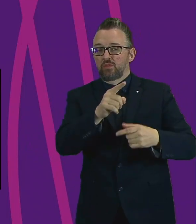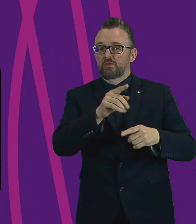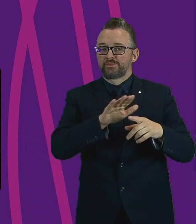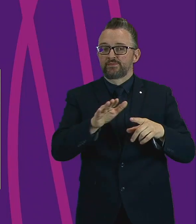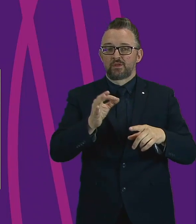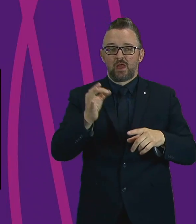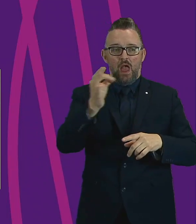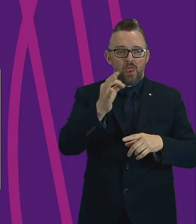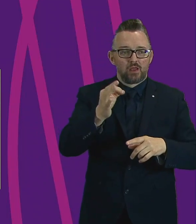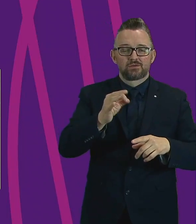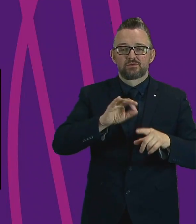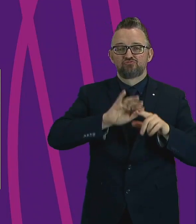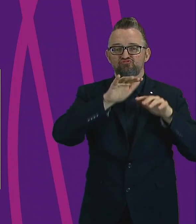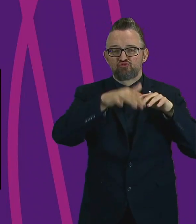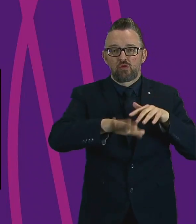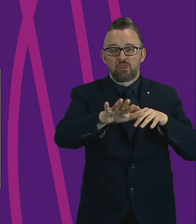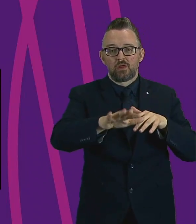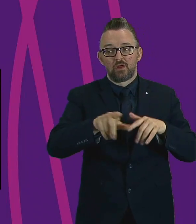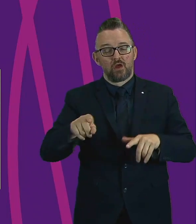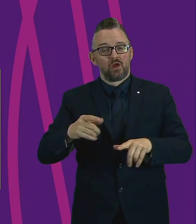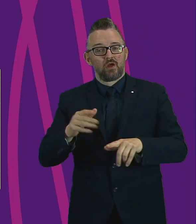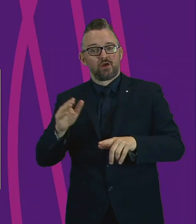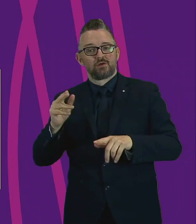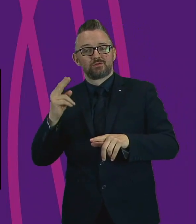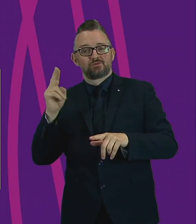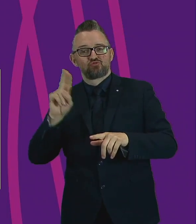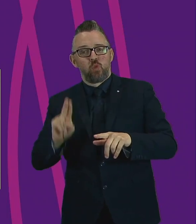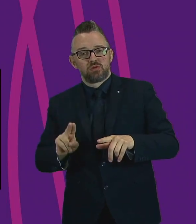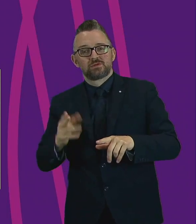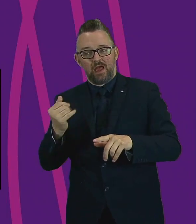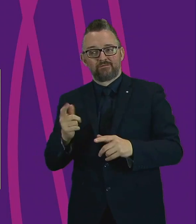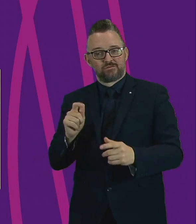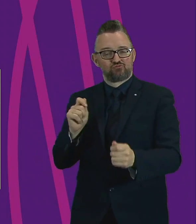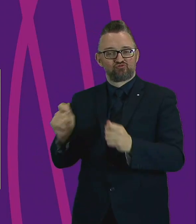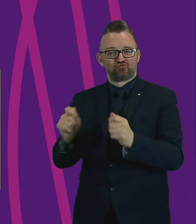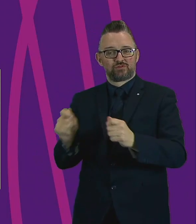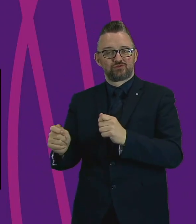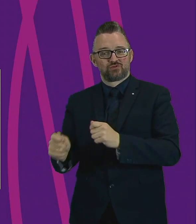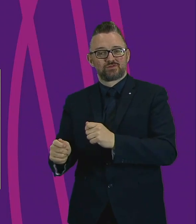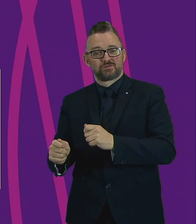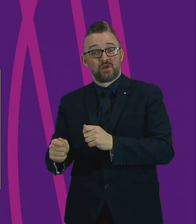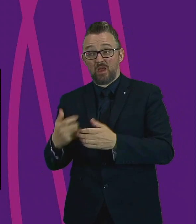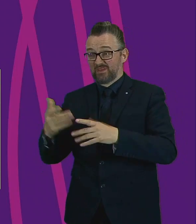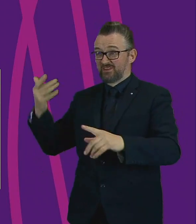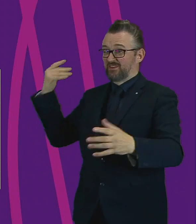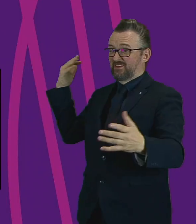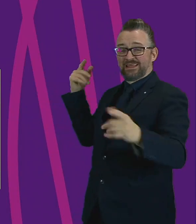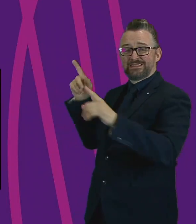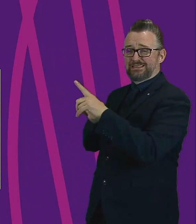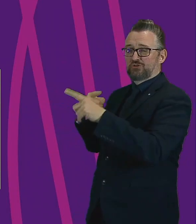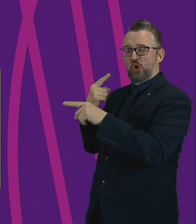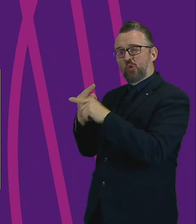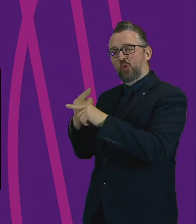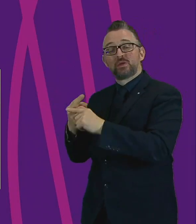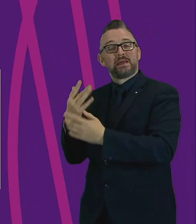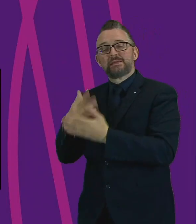We've seen, as with schools, adaptation that take place by necessity in ways that have been discussed for years, but never brought into the